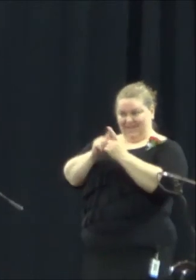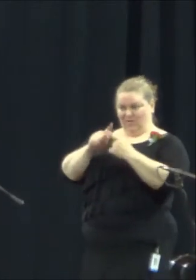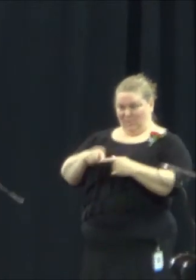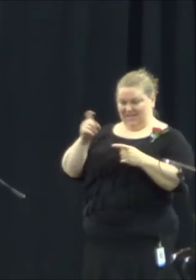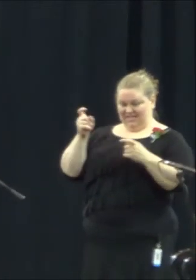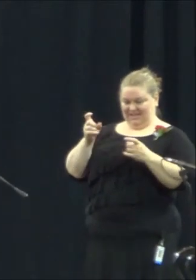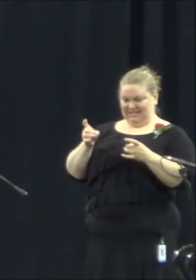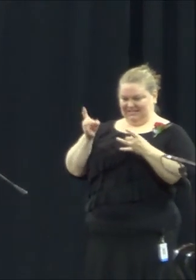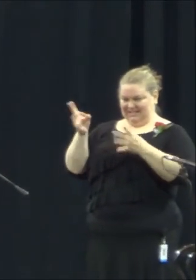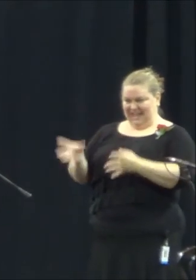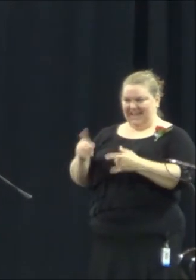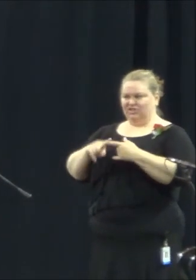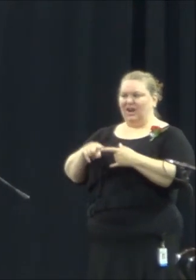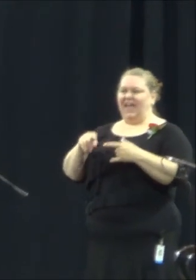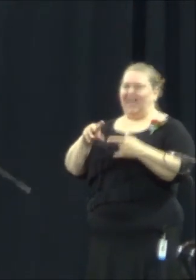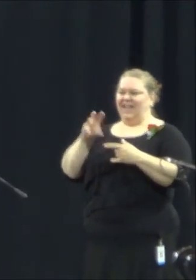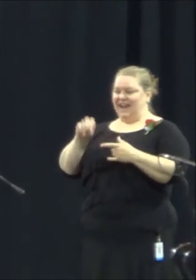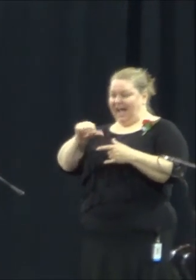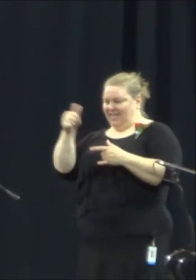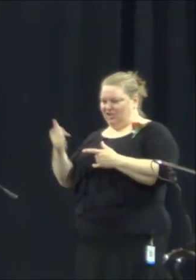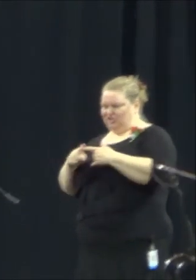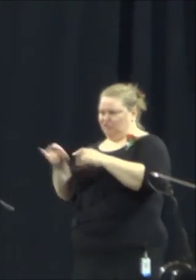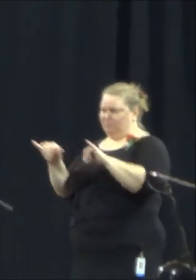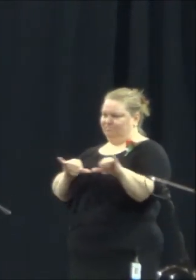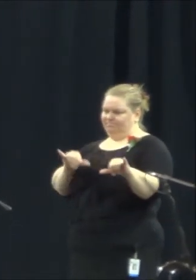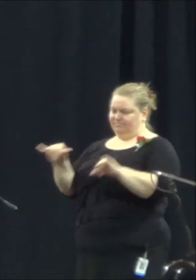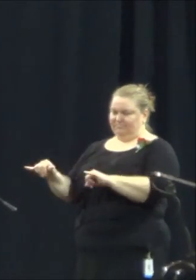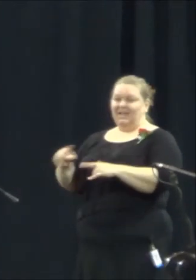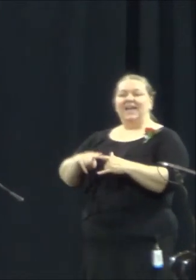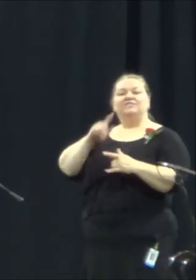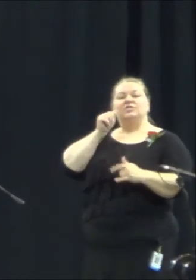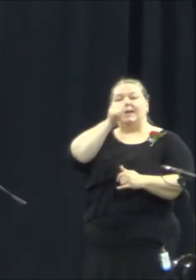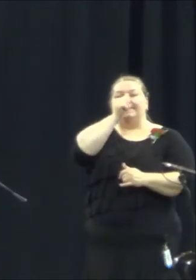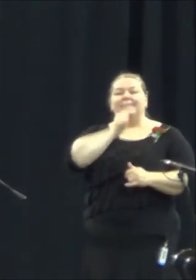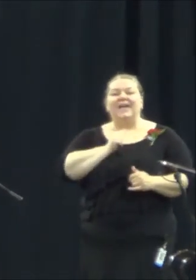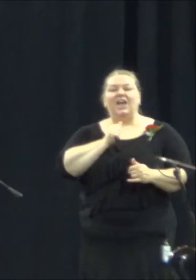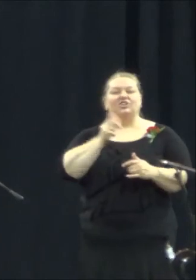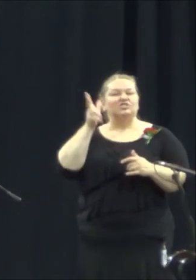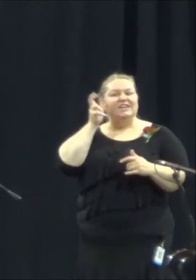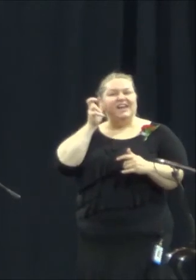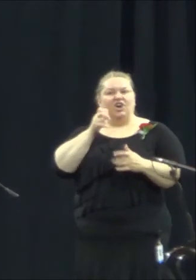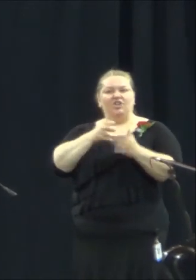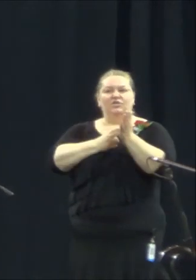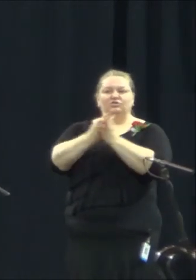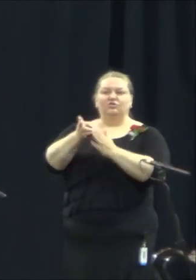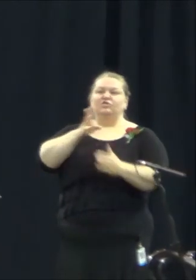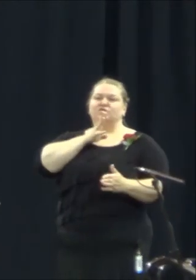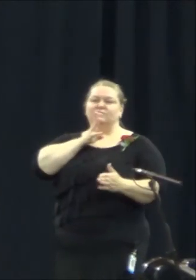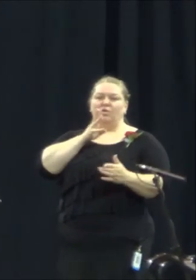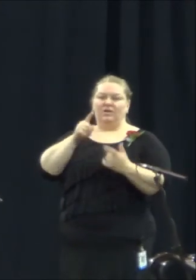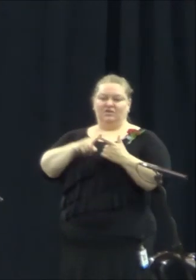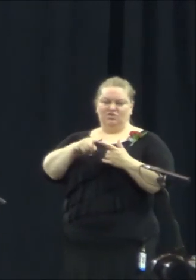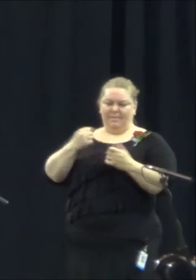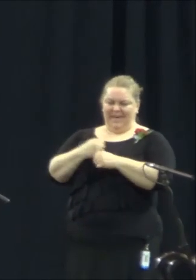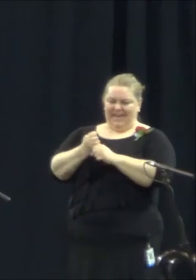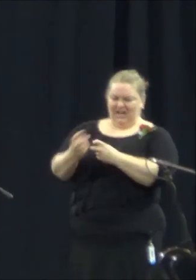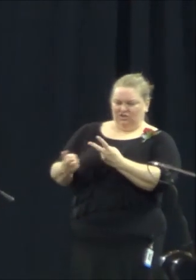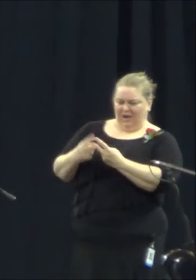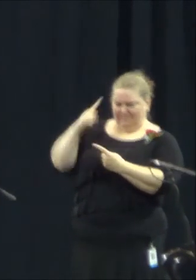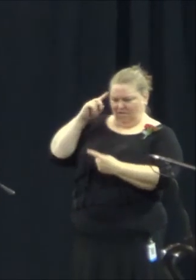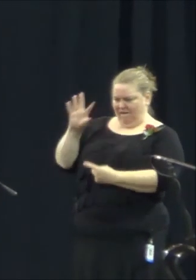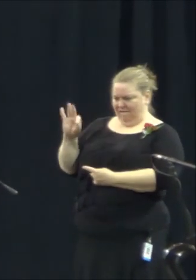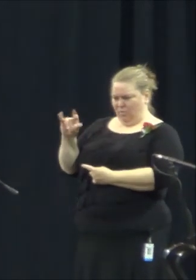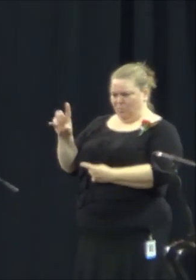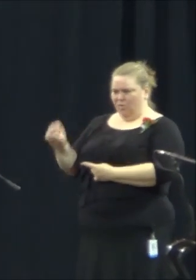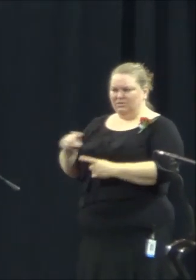those two imposters just the same, if you can bear to hear the truth you've spoken, twisted by knaves to make a trap for fools, or watch the things you